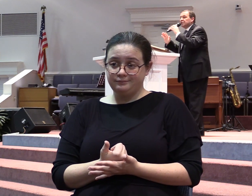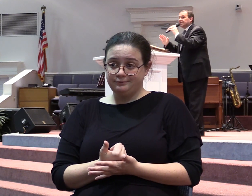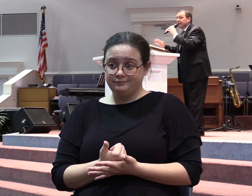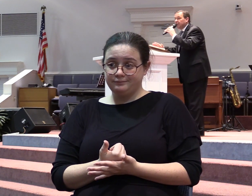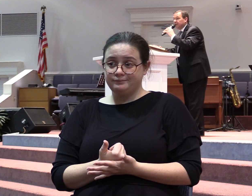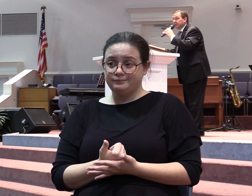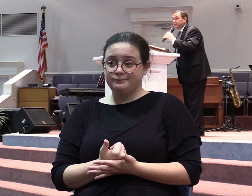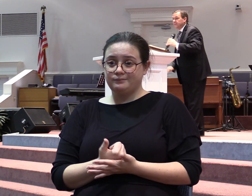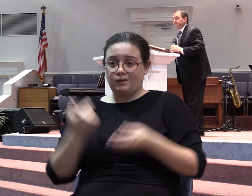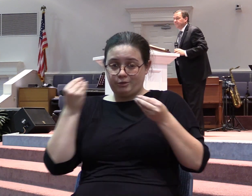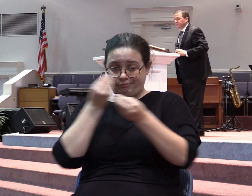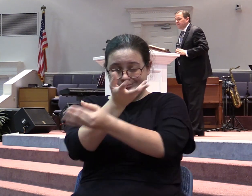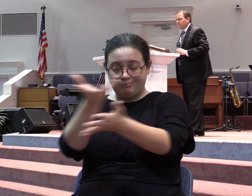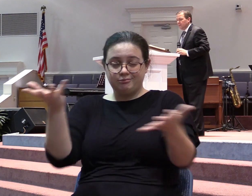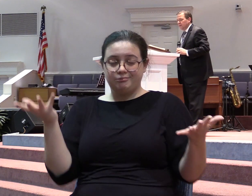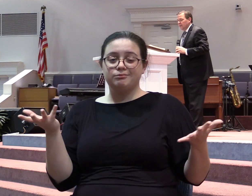Just tell you this.